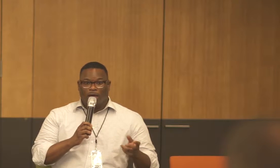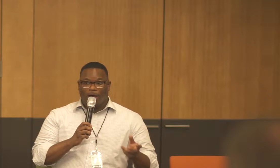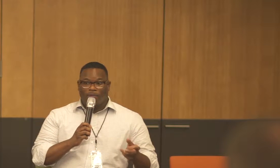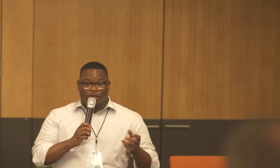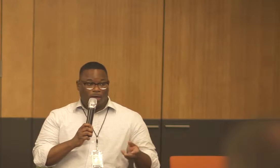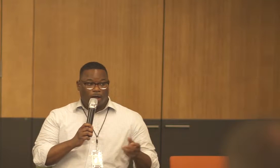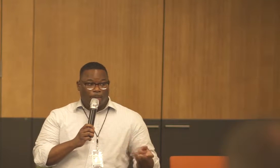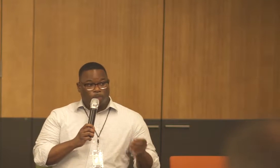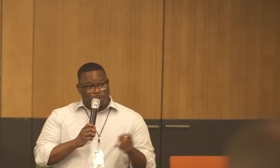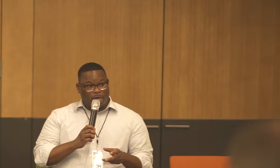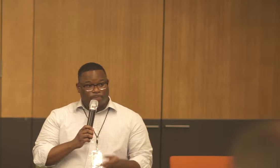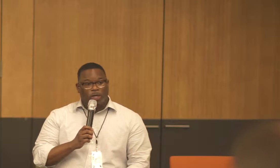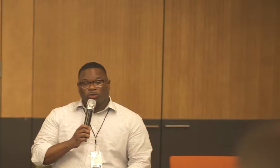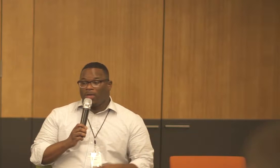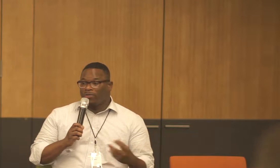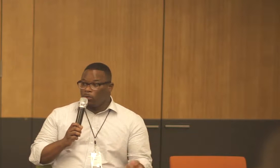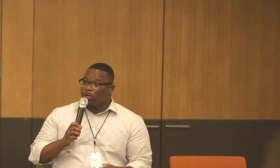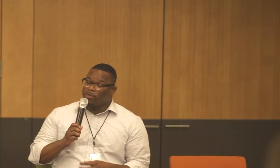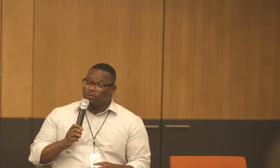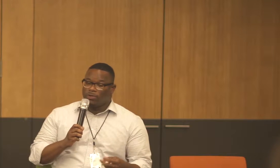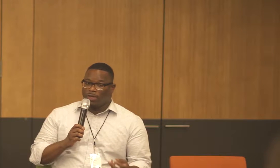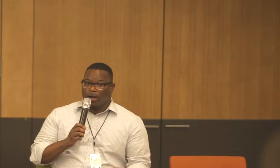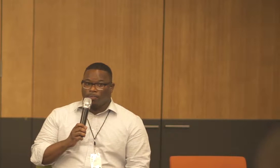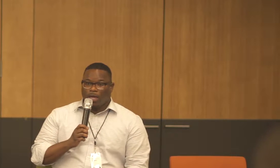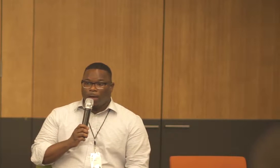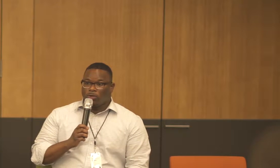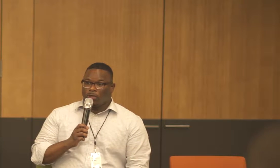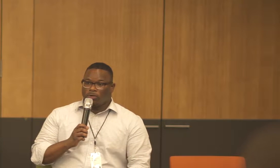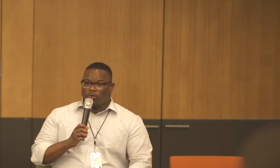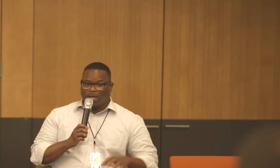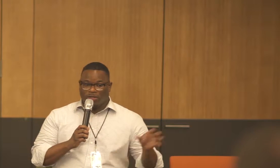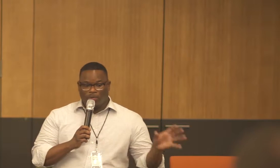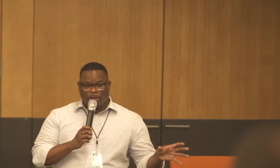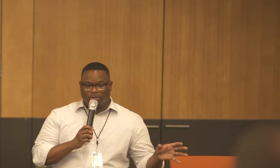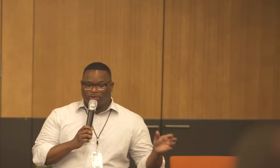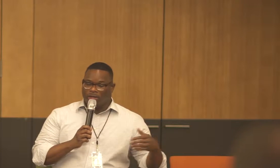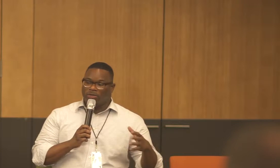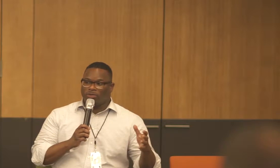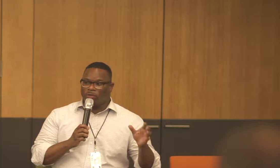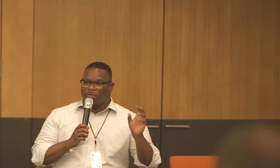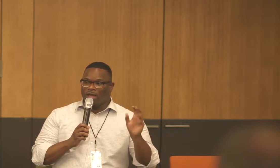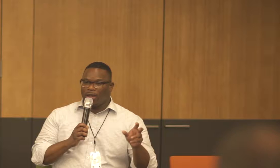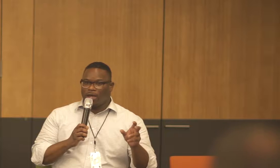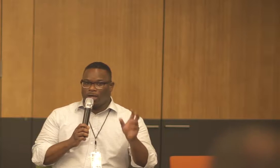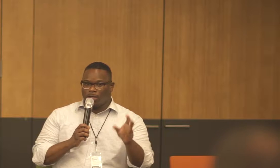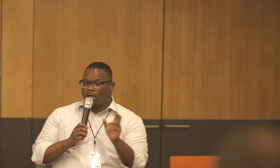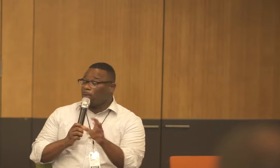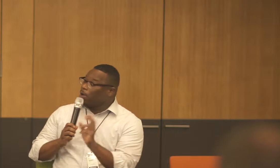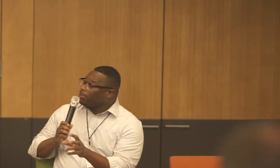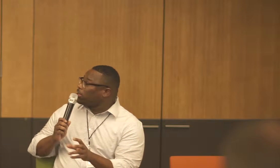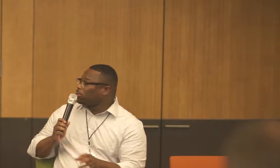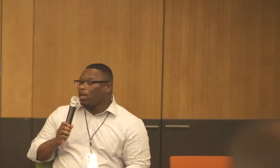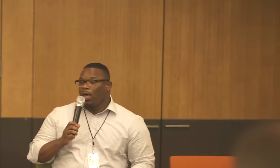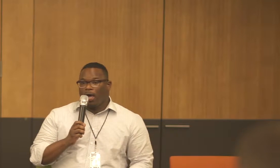value of a Year Up with them. So we have someone who can vouch for us there. So it sort of begins in different places, and it's sort of not a cookie